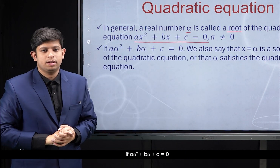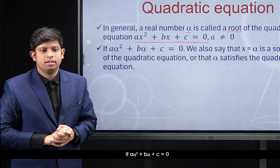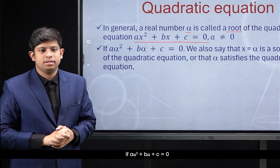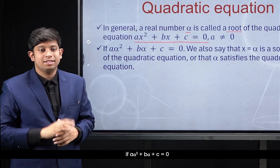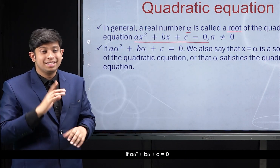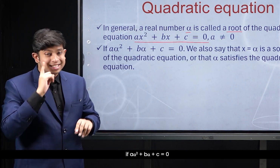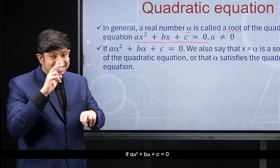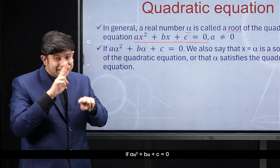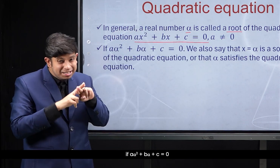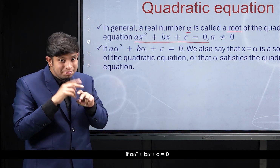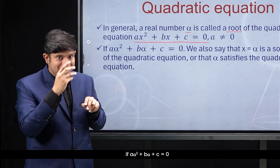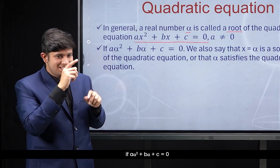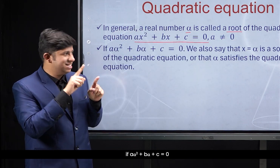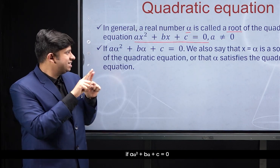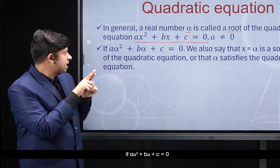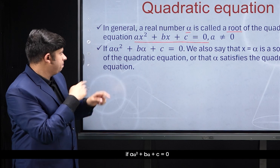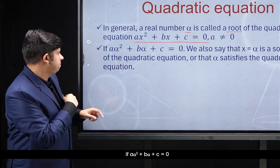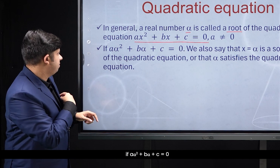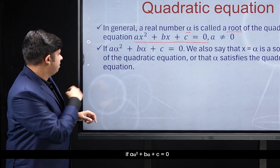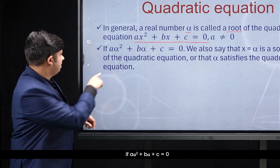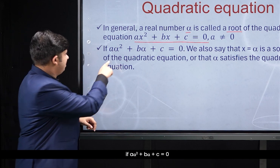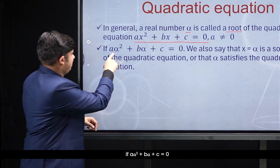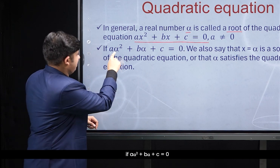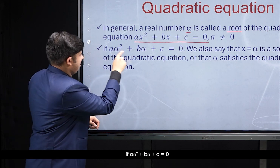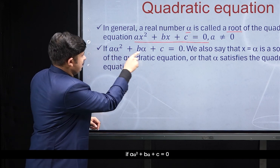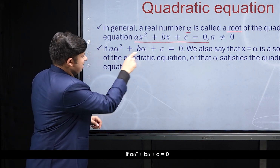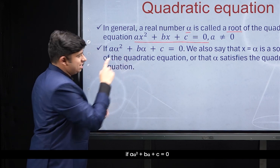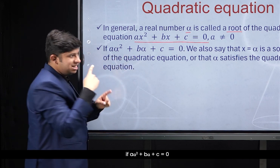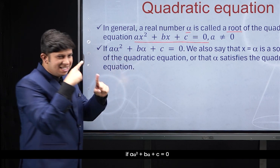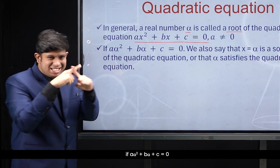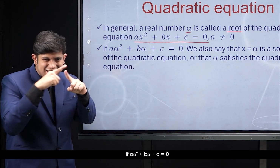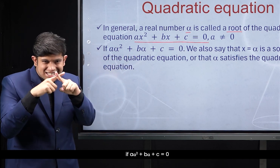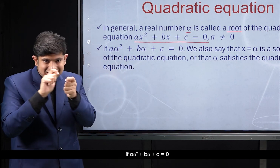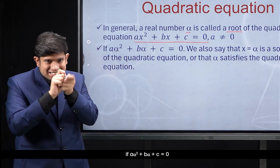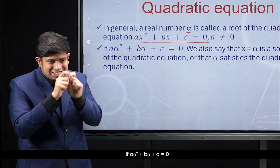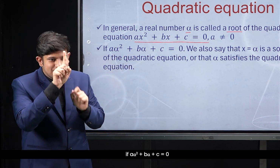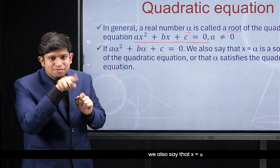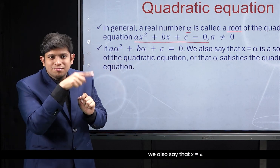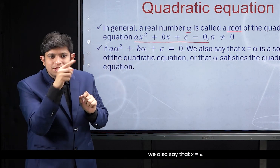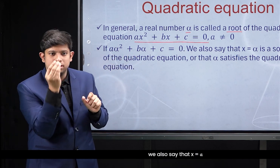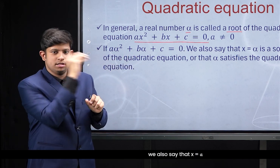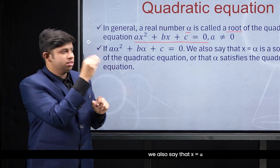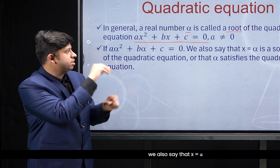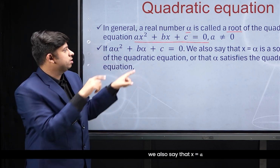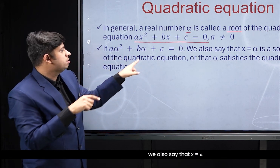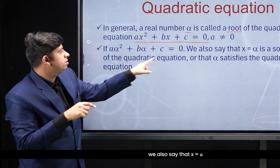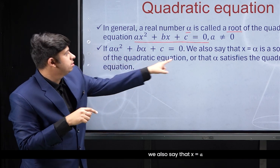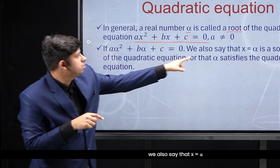If a alpha square plus b alpha plus c equal to 0, we also say that x equal